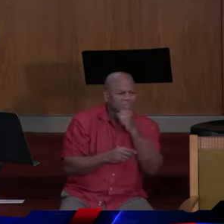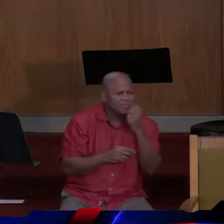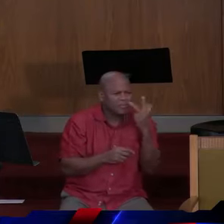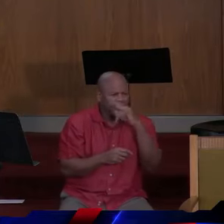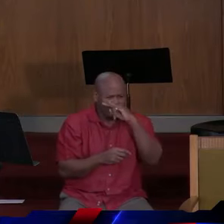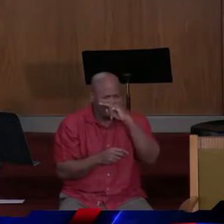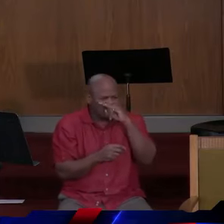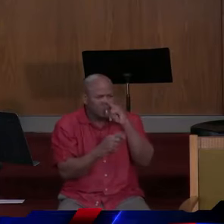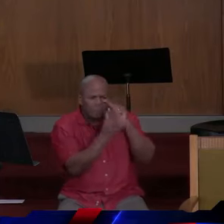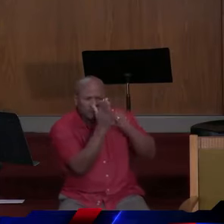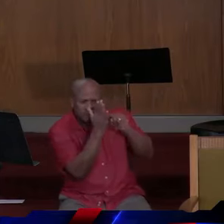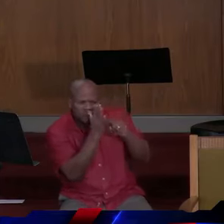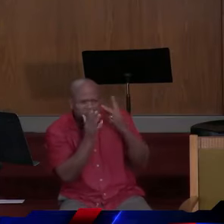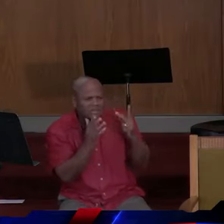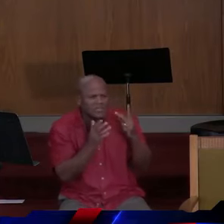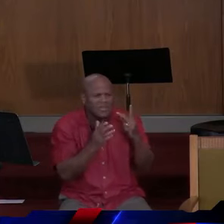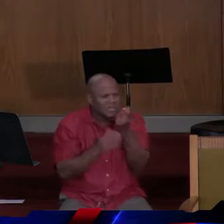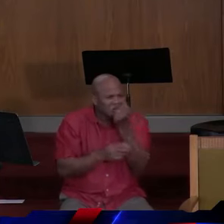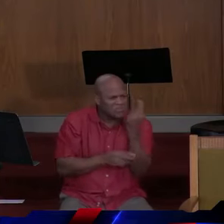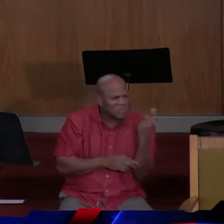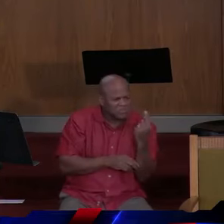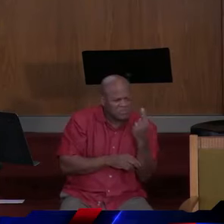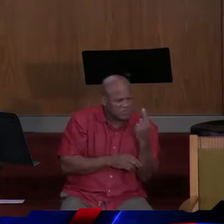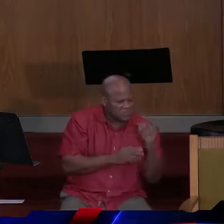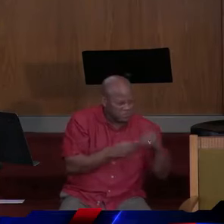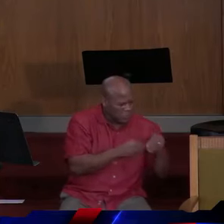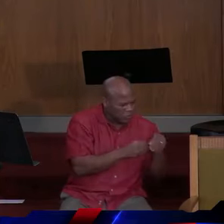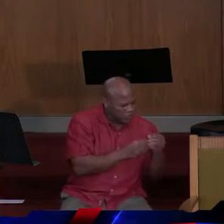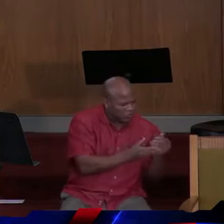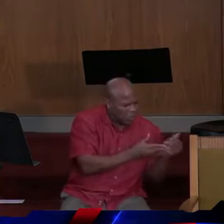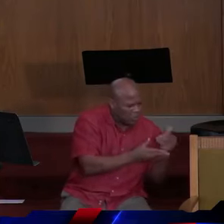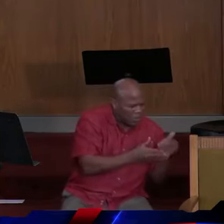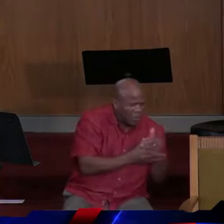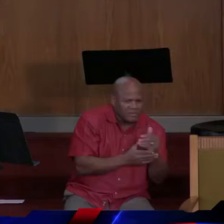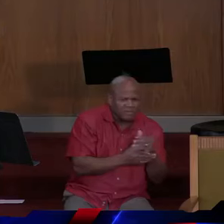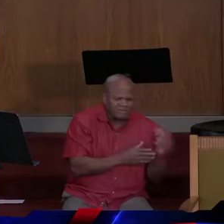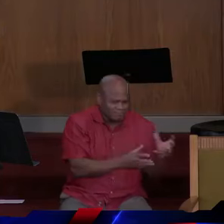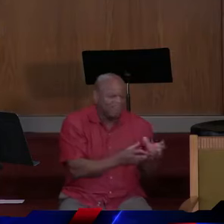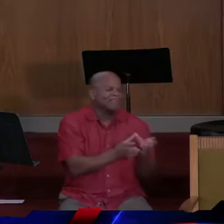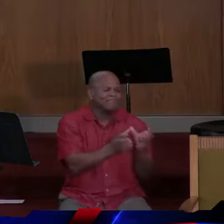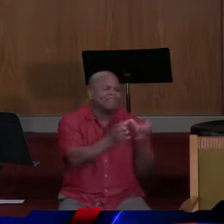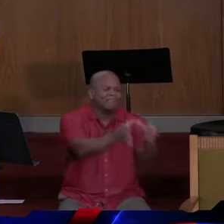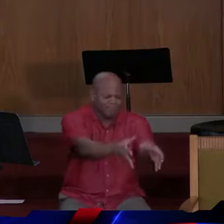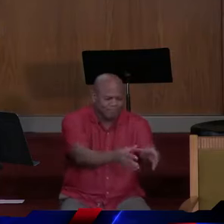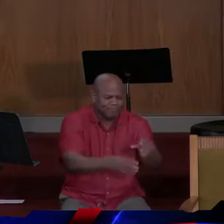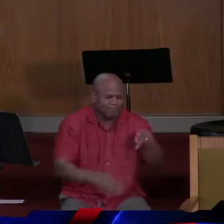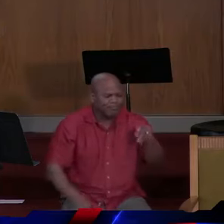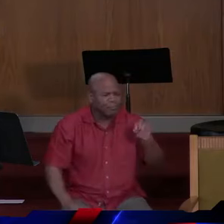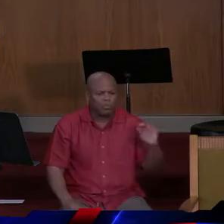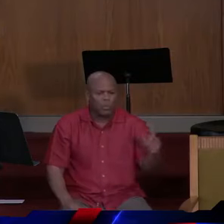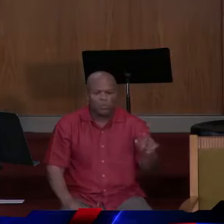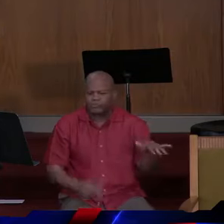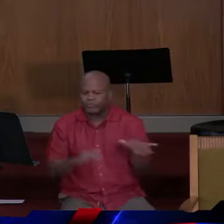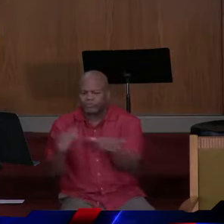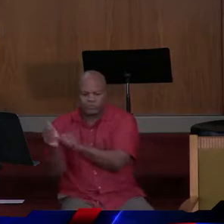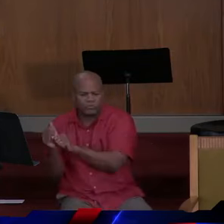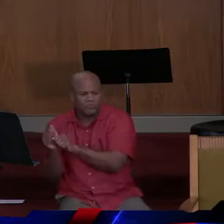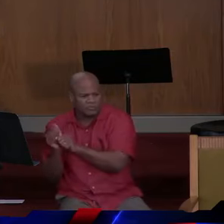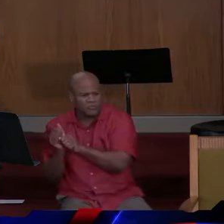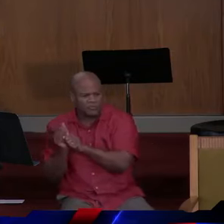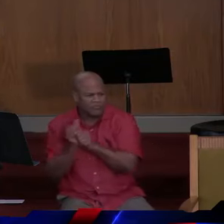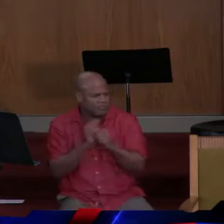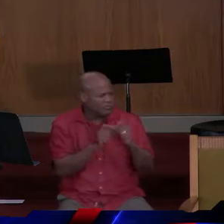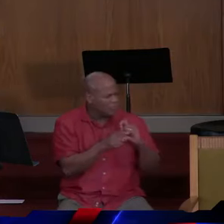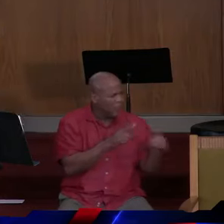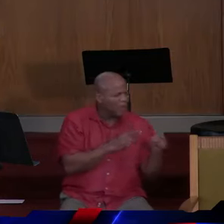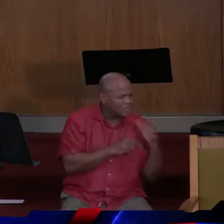kids. Pick up a little something. Do like Patty and just leave it on the porch. And then as you drive off, call them and